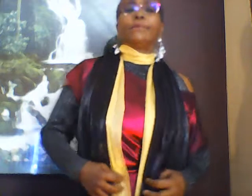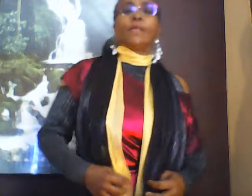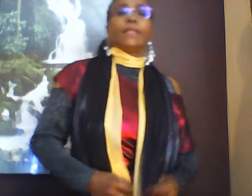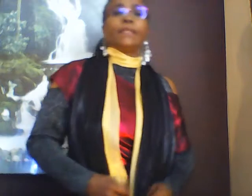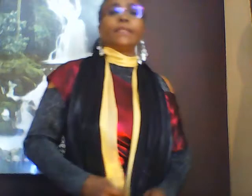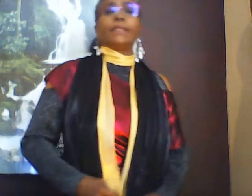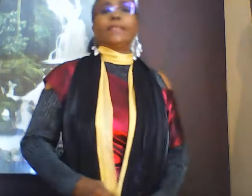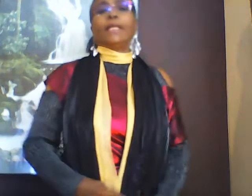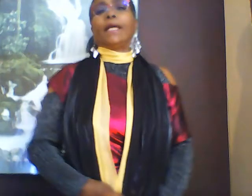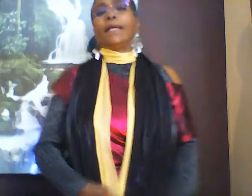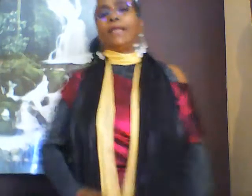alleluia.